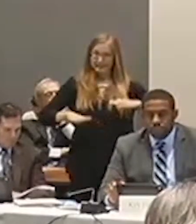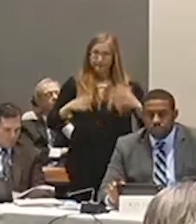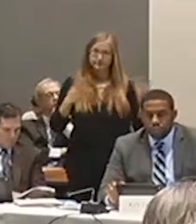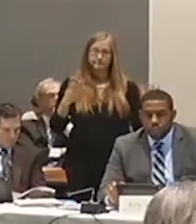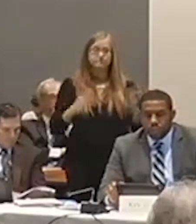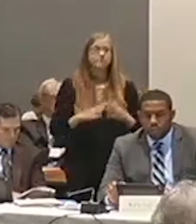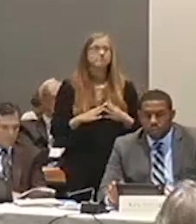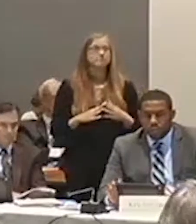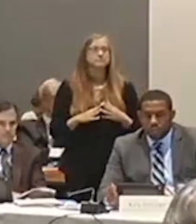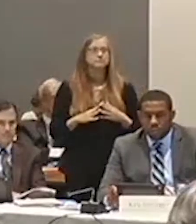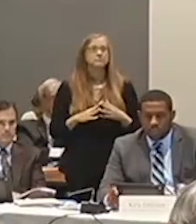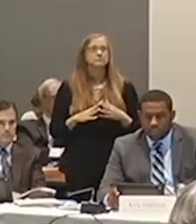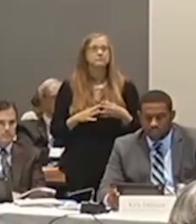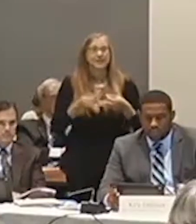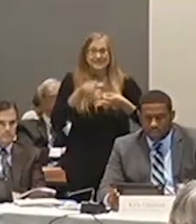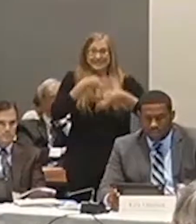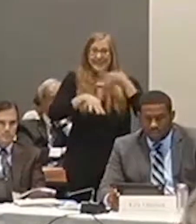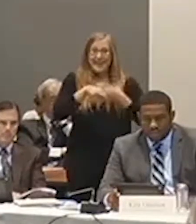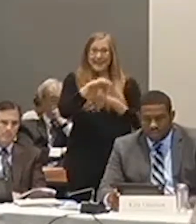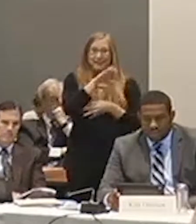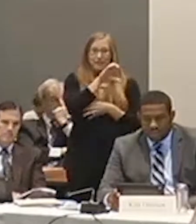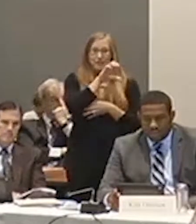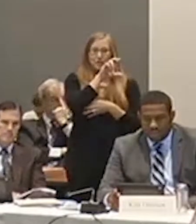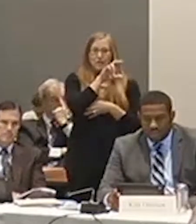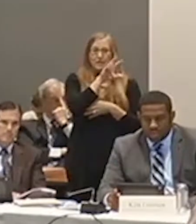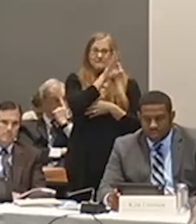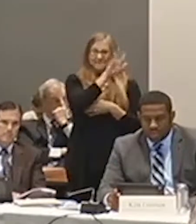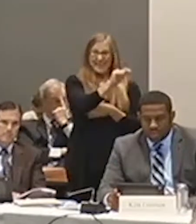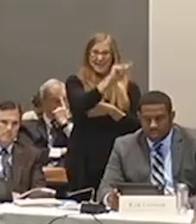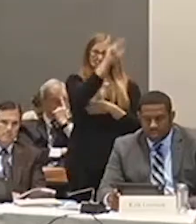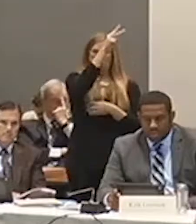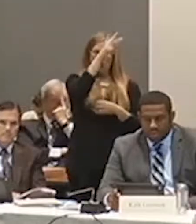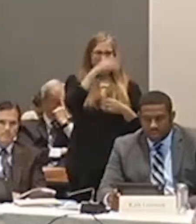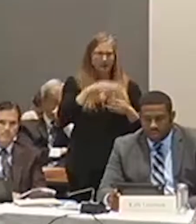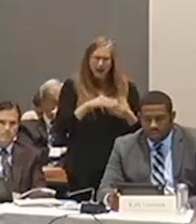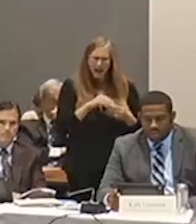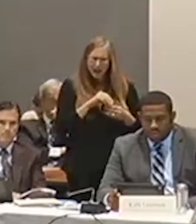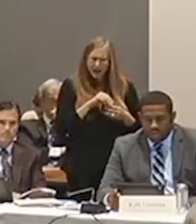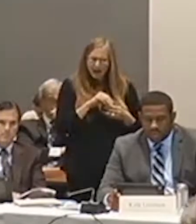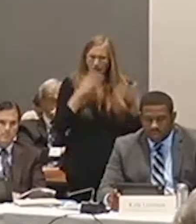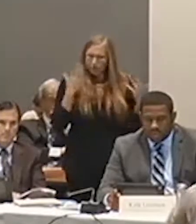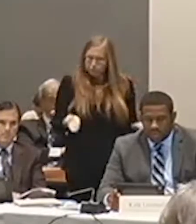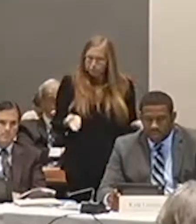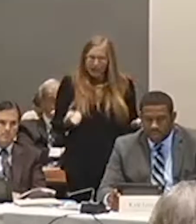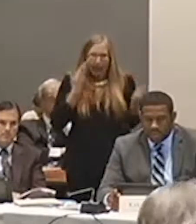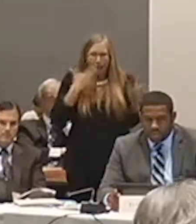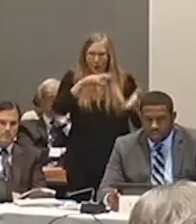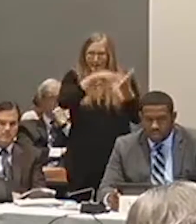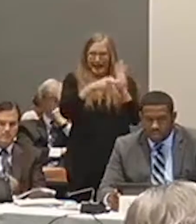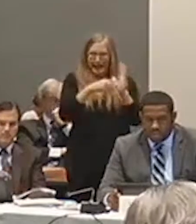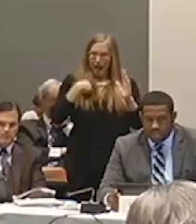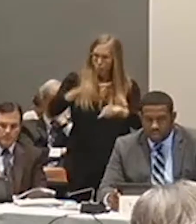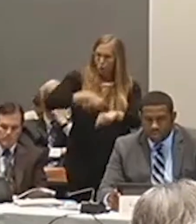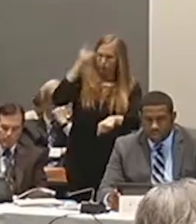move from cubic feet to gallons, because I don't even know what a cubic feet is, a foot is, and I've been doing this for a long time. I